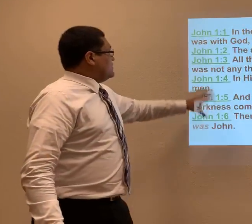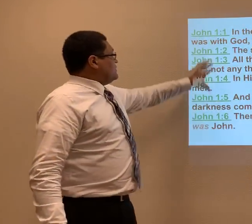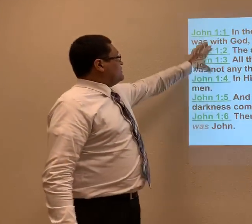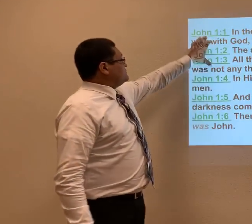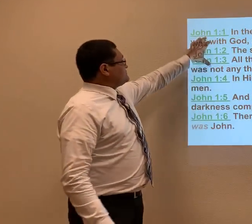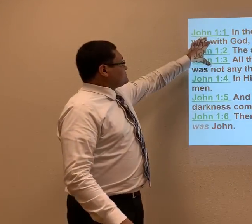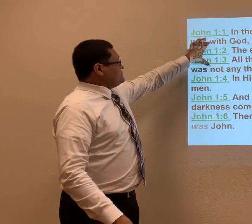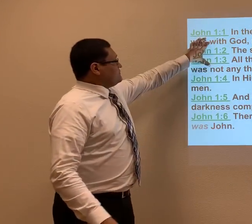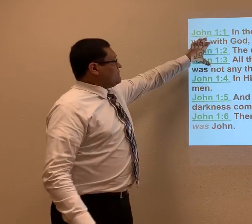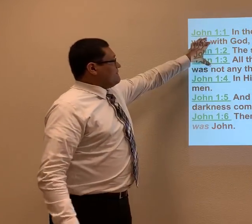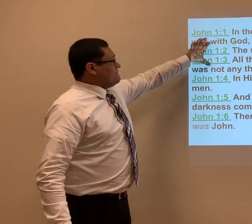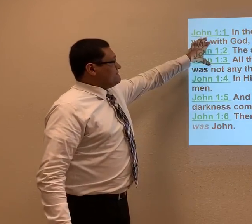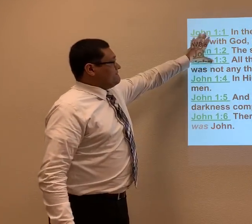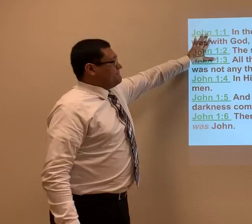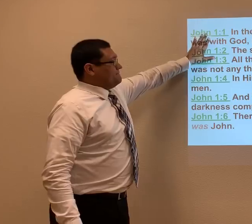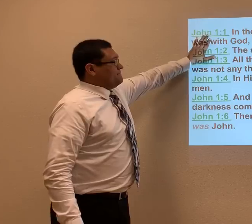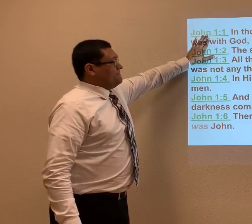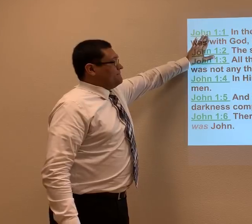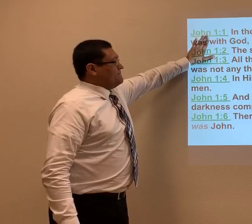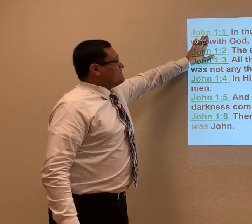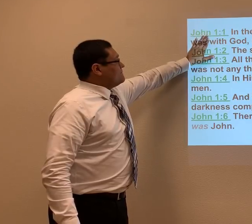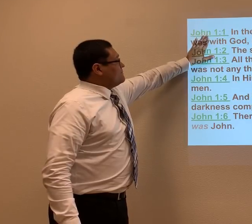And John chapter 1, verse 1 here,